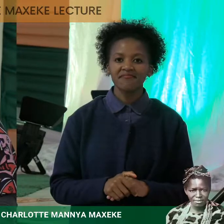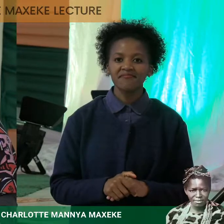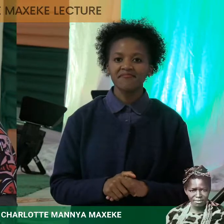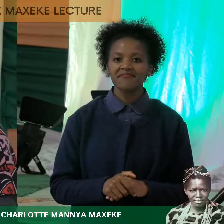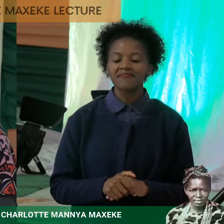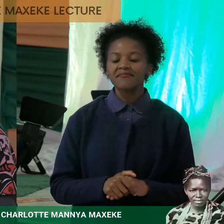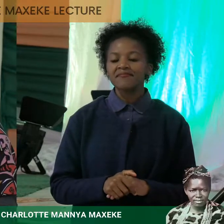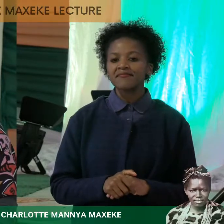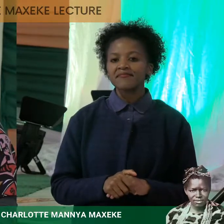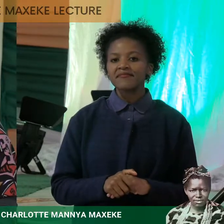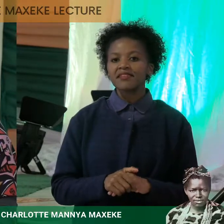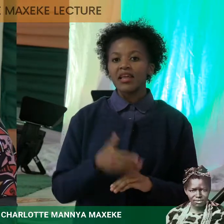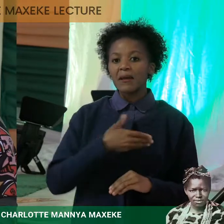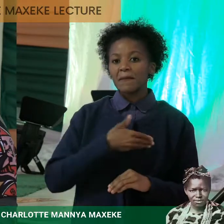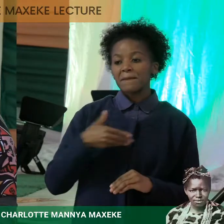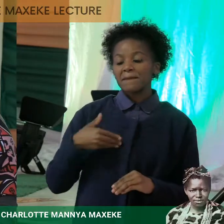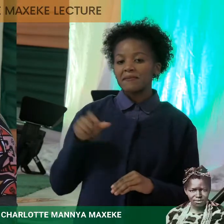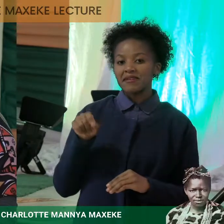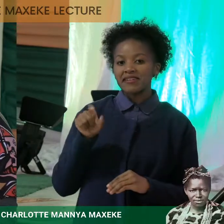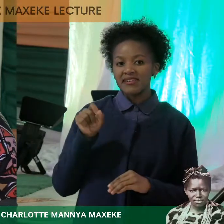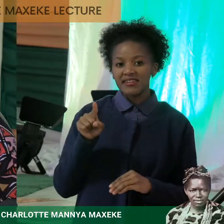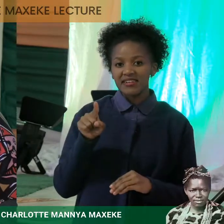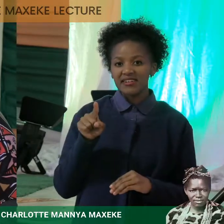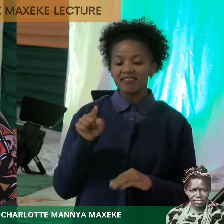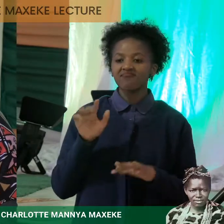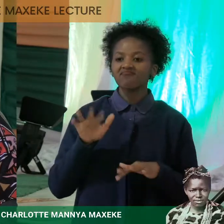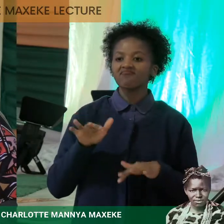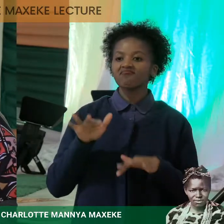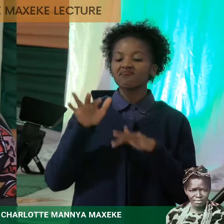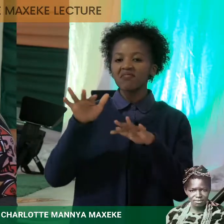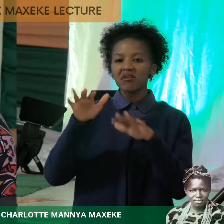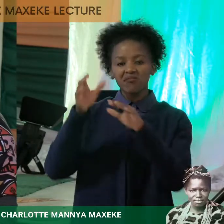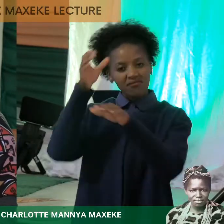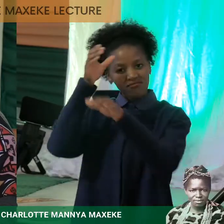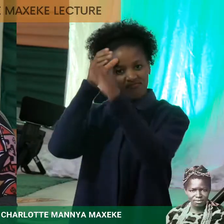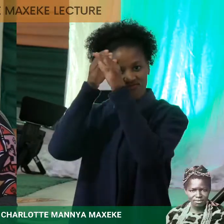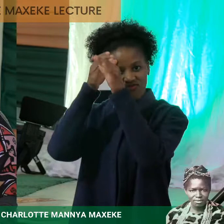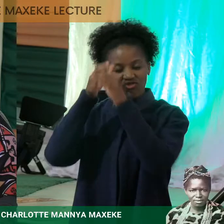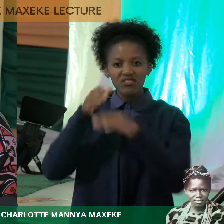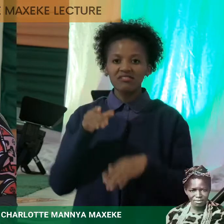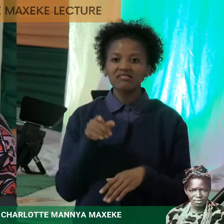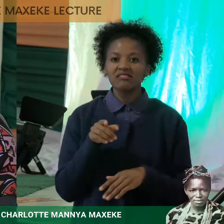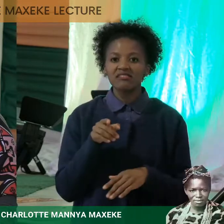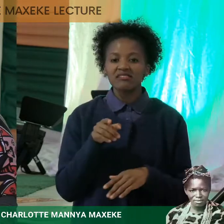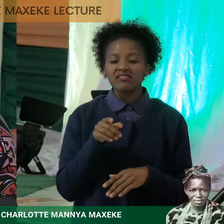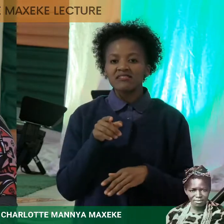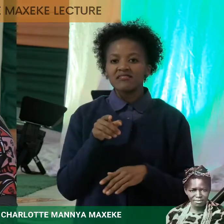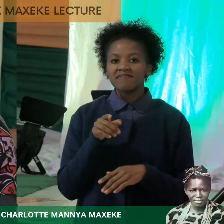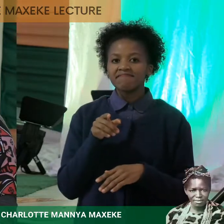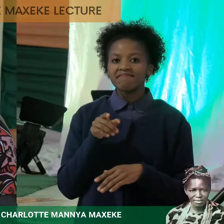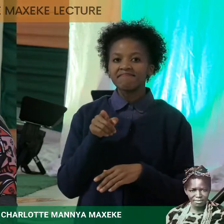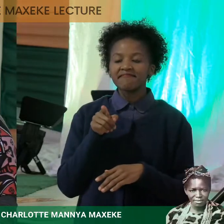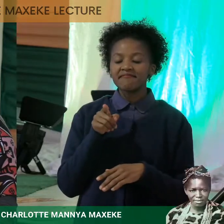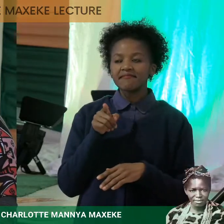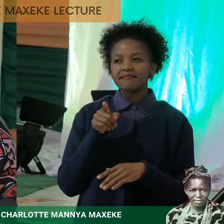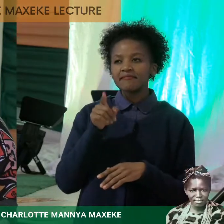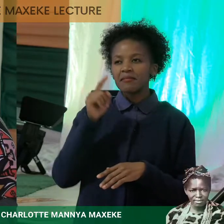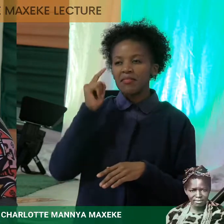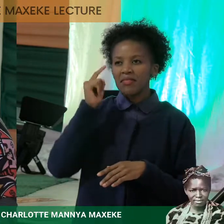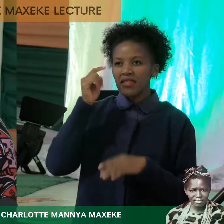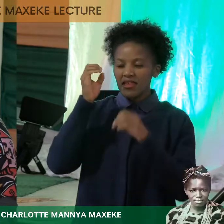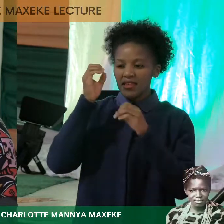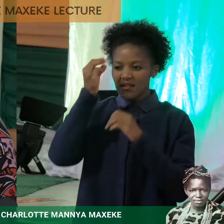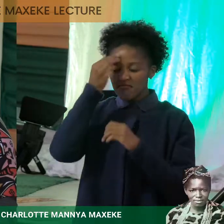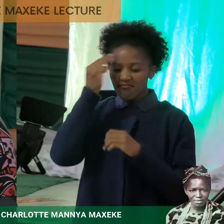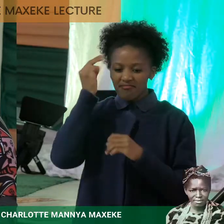Now, umama uCharlotte Maxeke Lecture is a public intellectual. The most enduring memory of umama uCharlotte